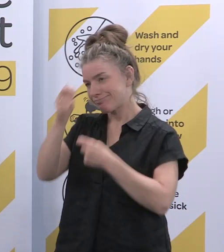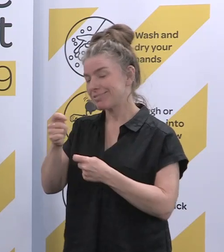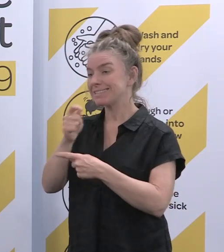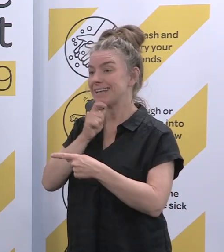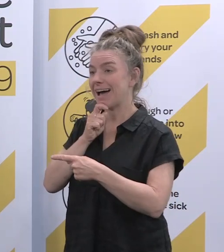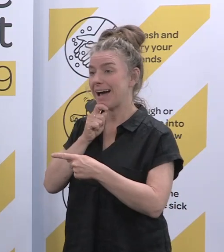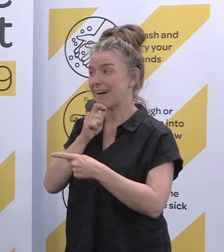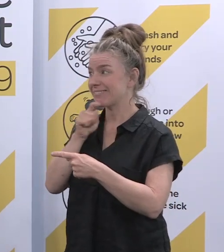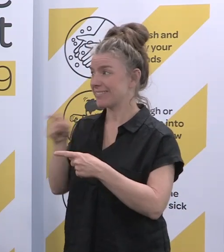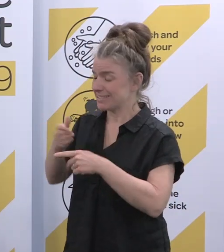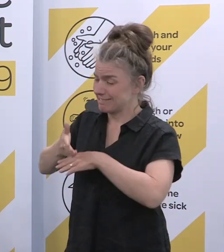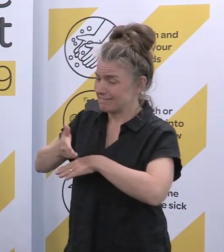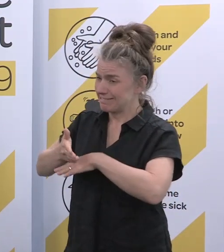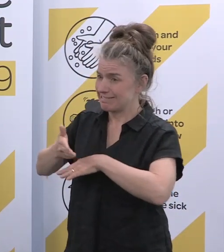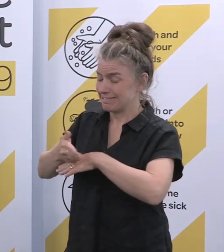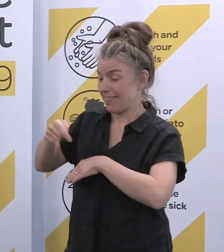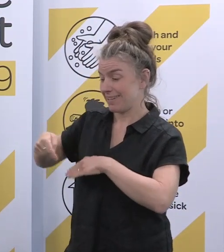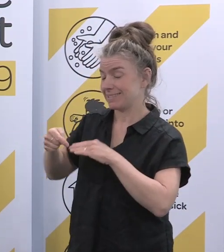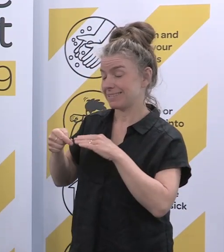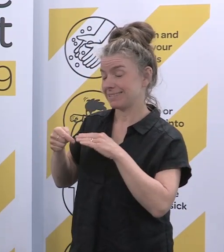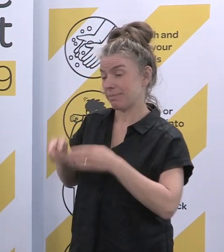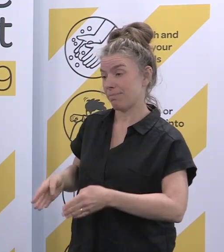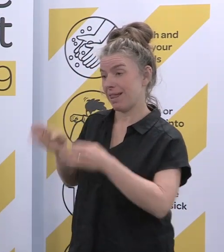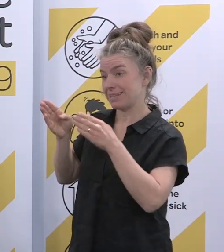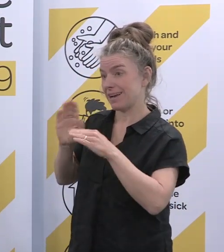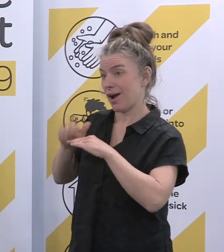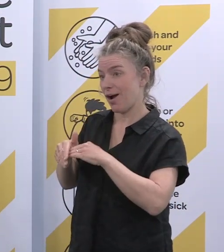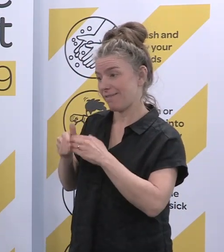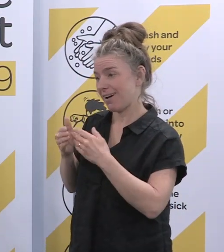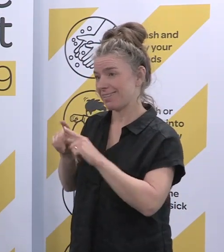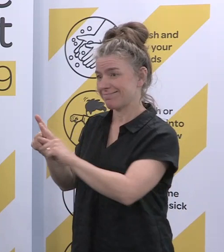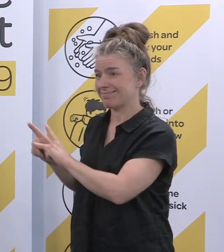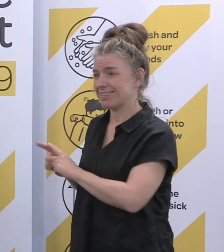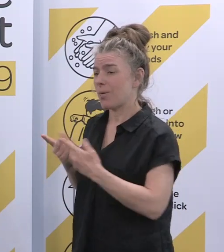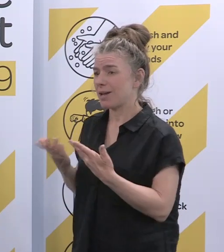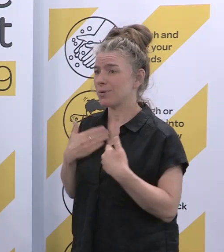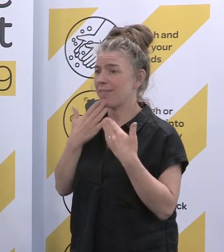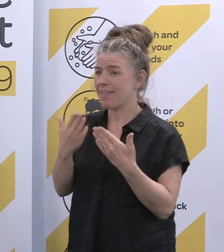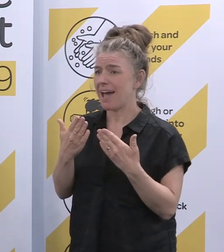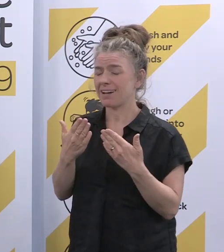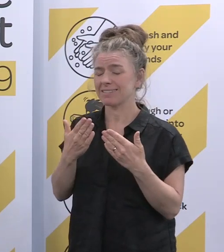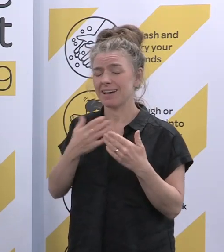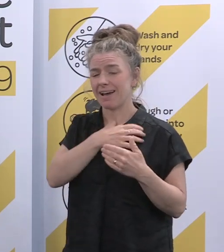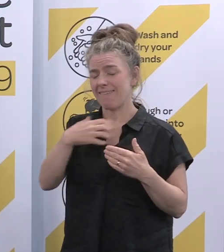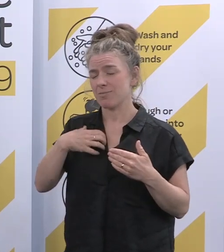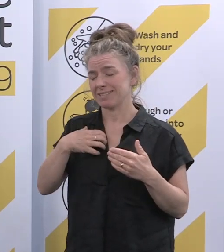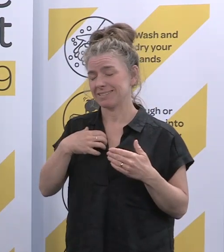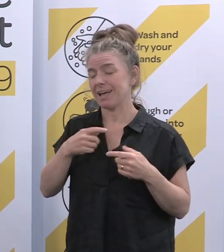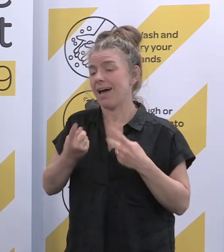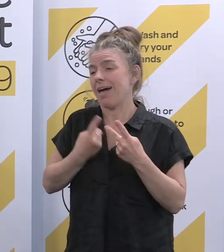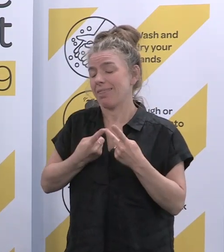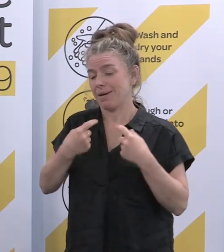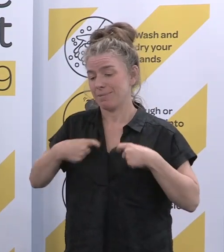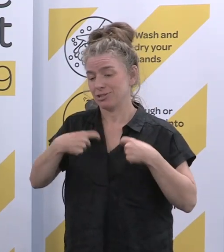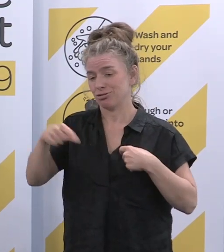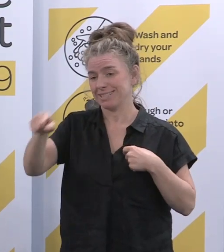staff who've been working for a couple of months in this building on this response, and I now just want to thank the wider all of government team that is